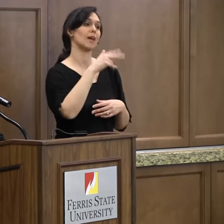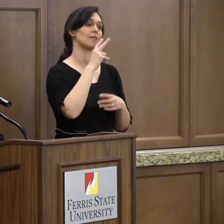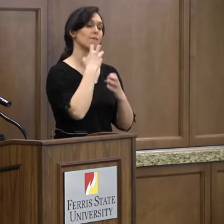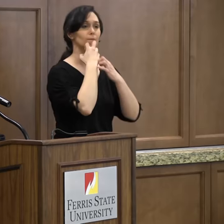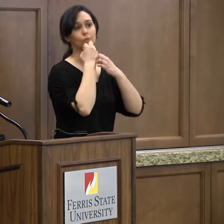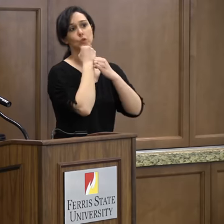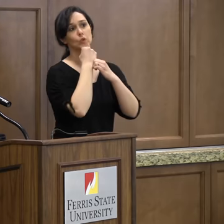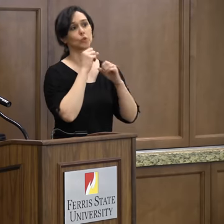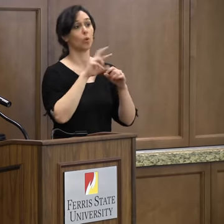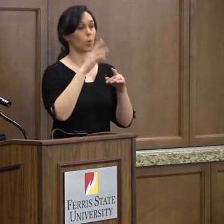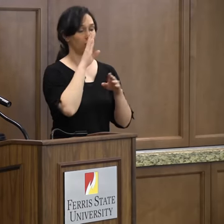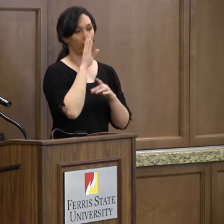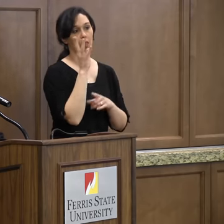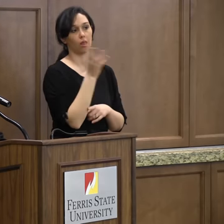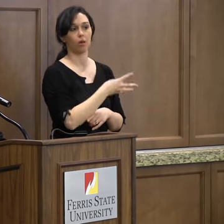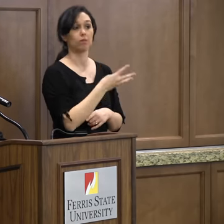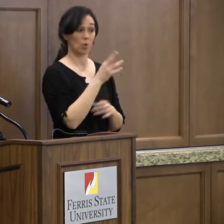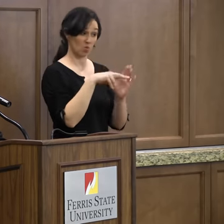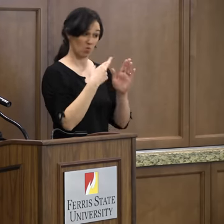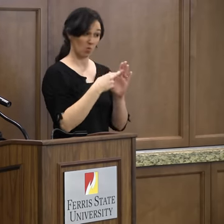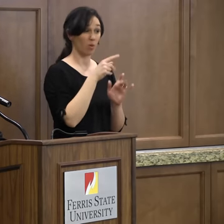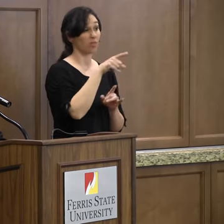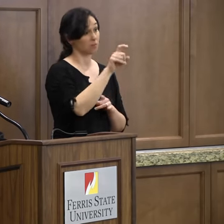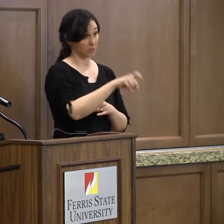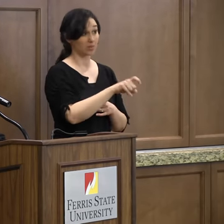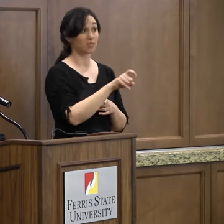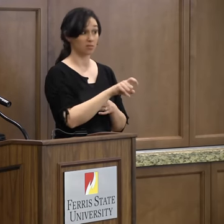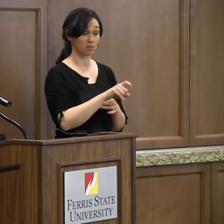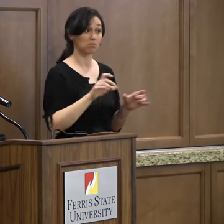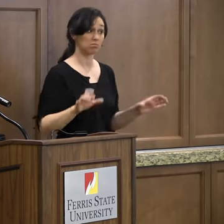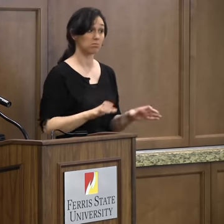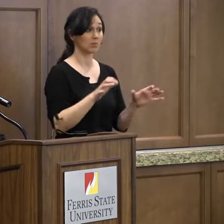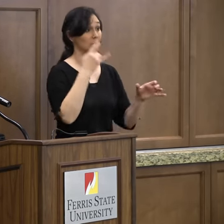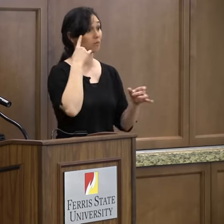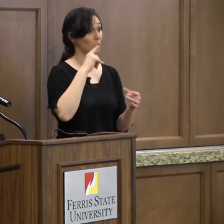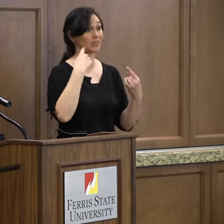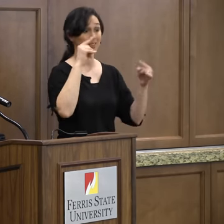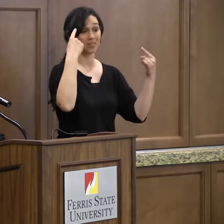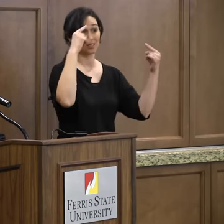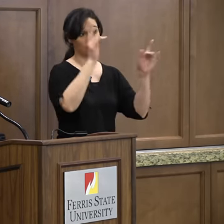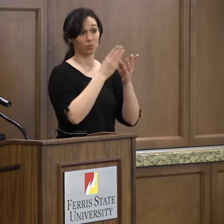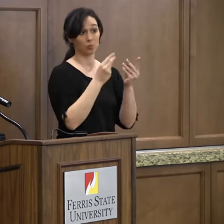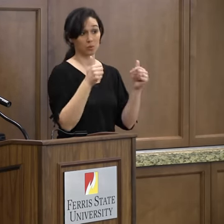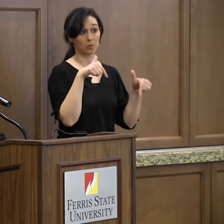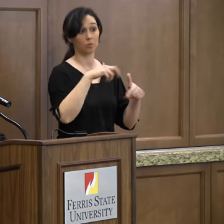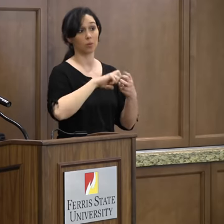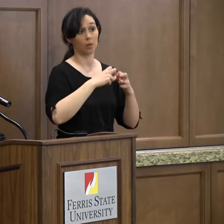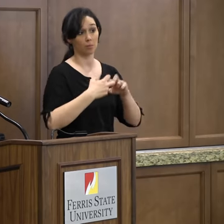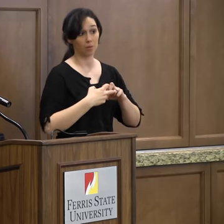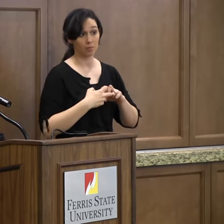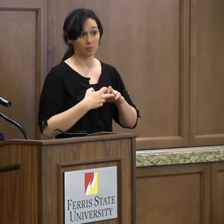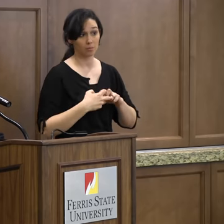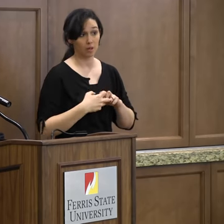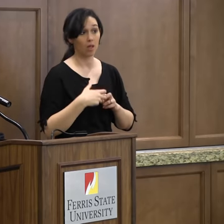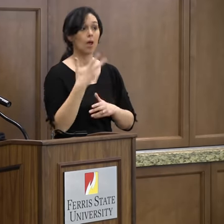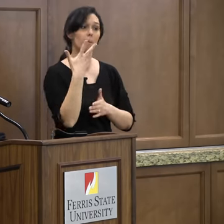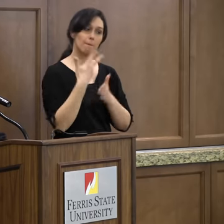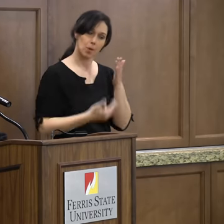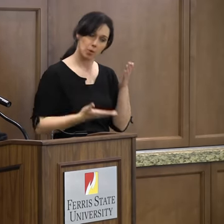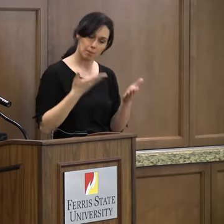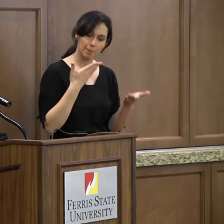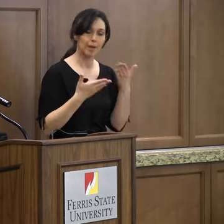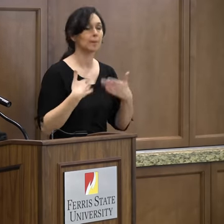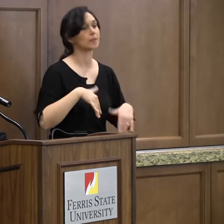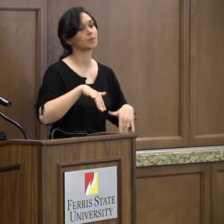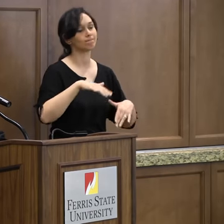to overlook the role they must play in the successful resolution of this problem. While they both may have